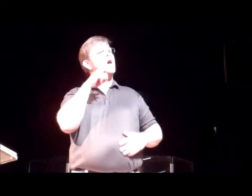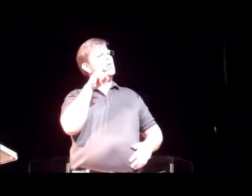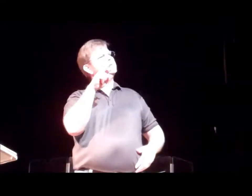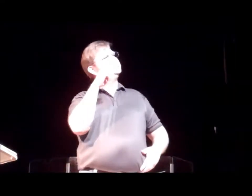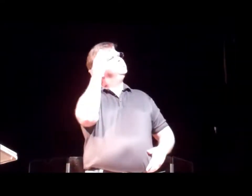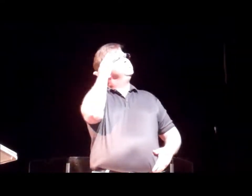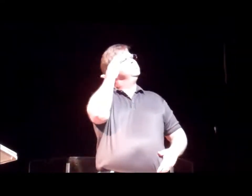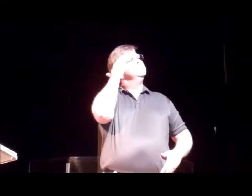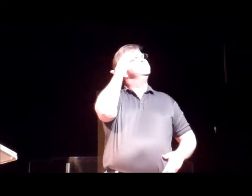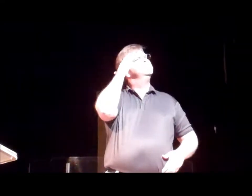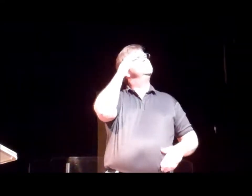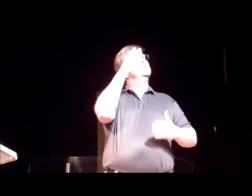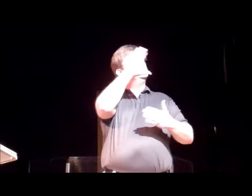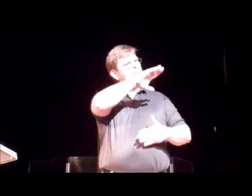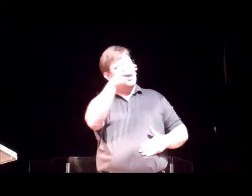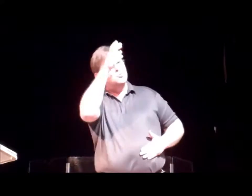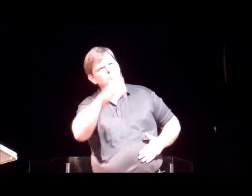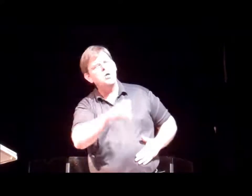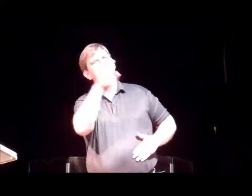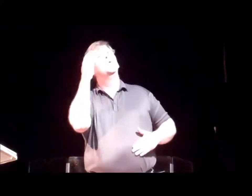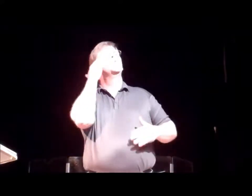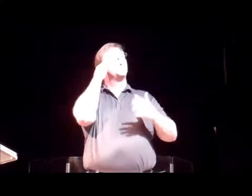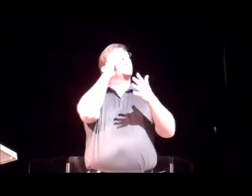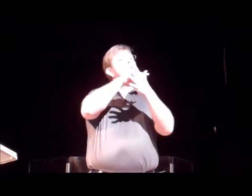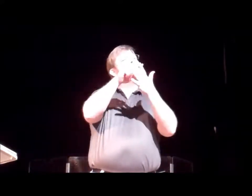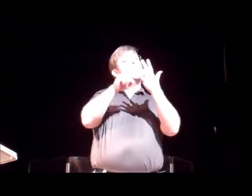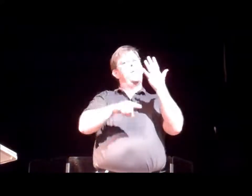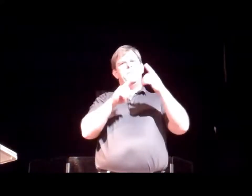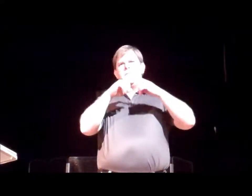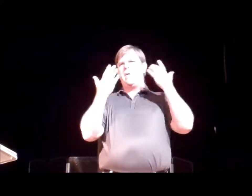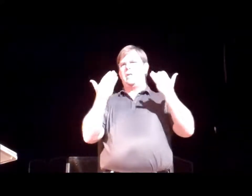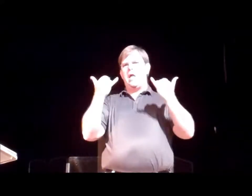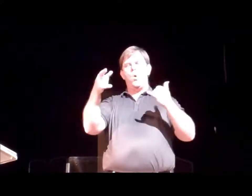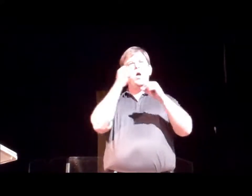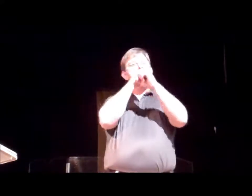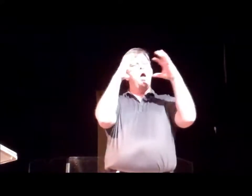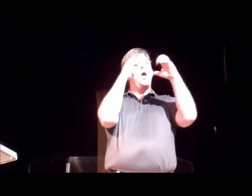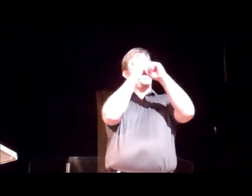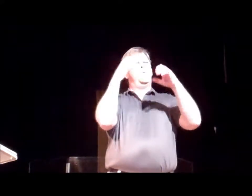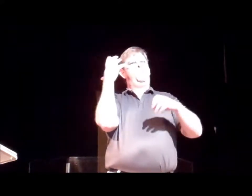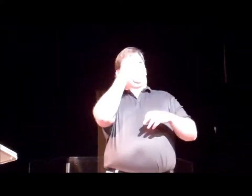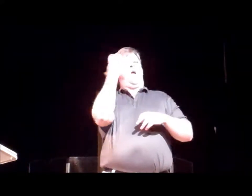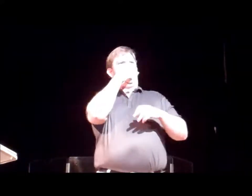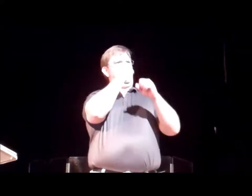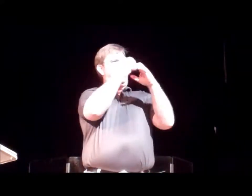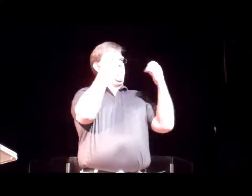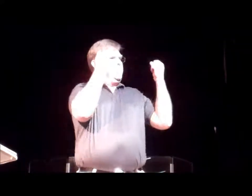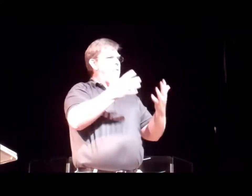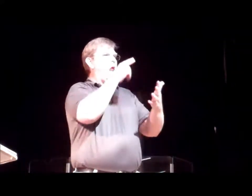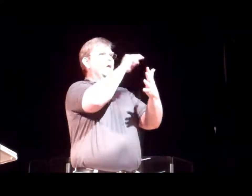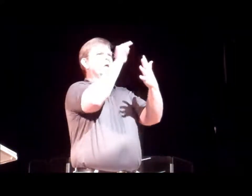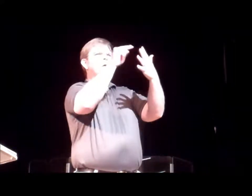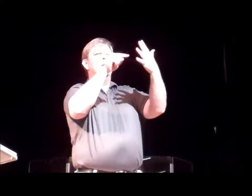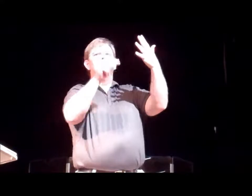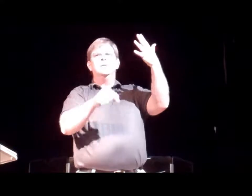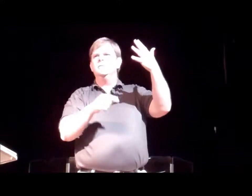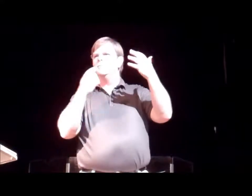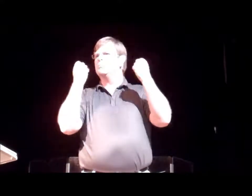life, which of course may be familiar to you. You know, he died on the cross at Calvary and all of that. But maybe now you've had some other